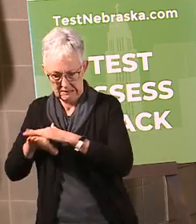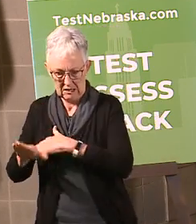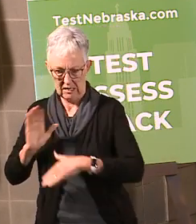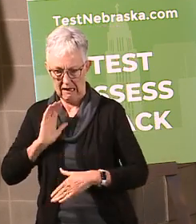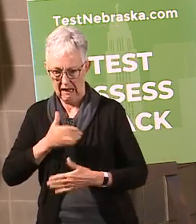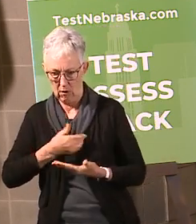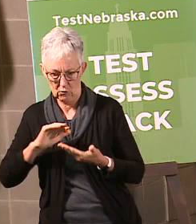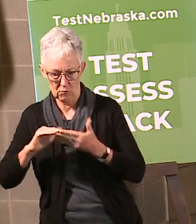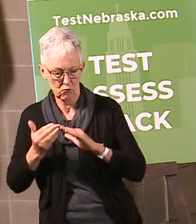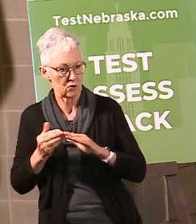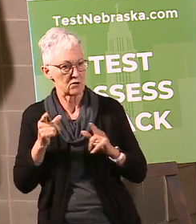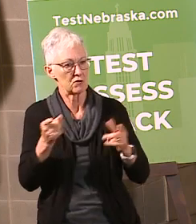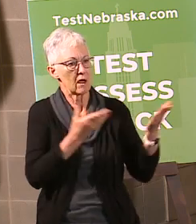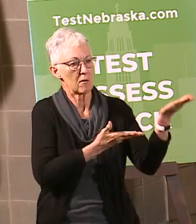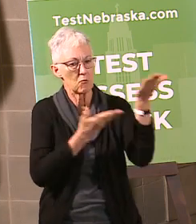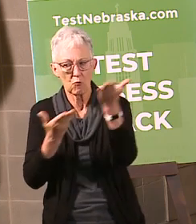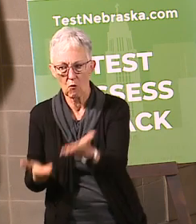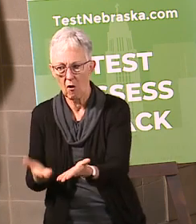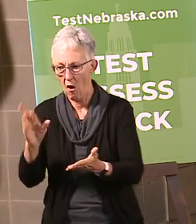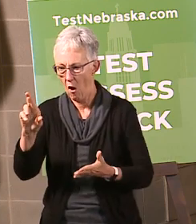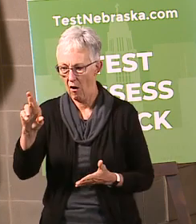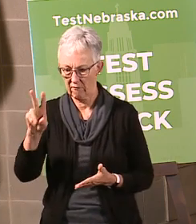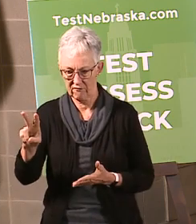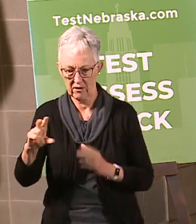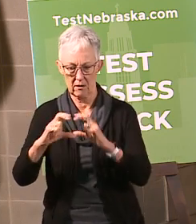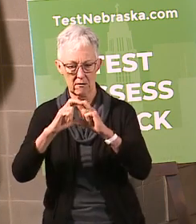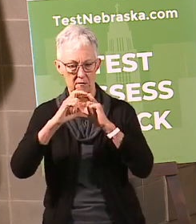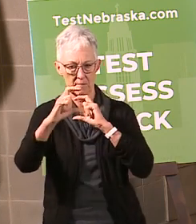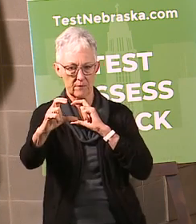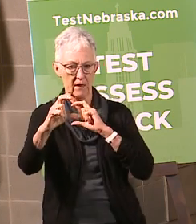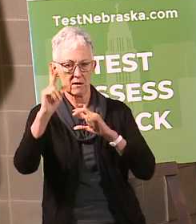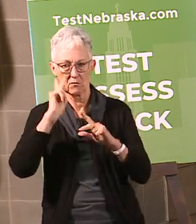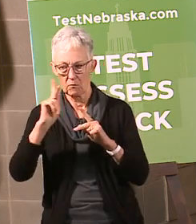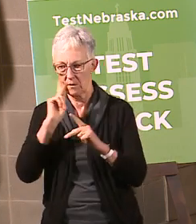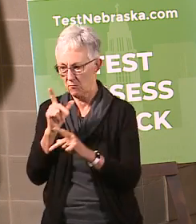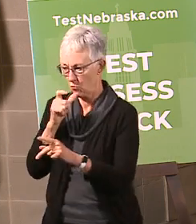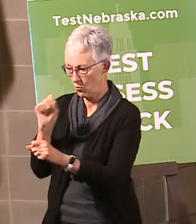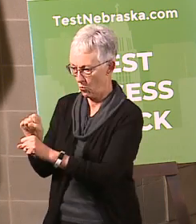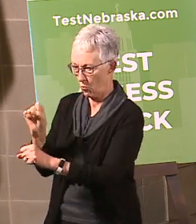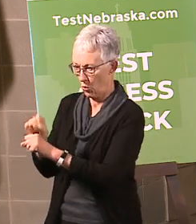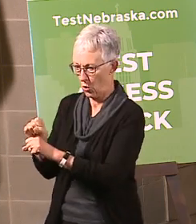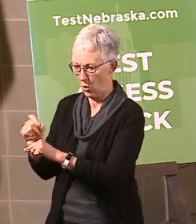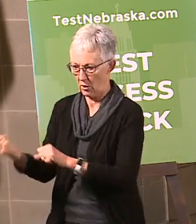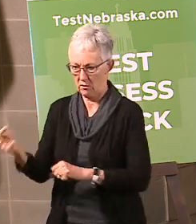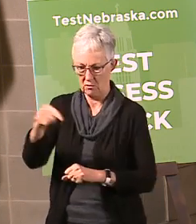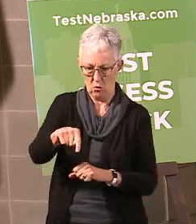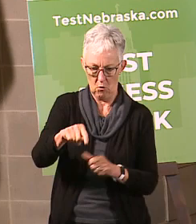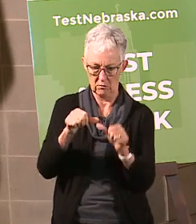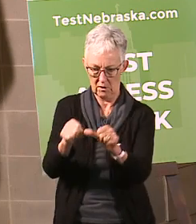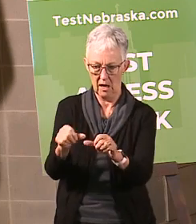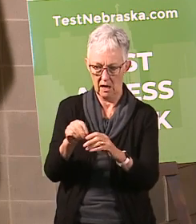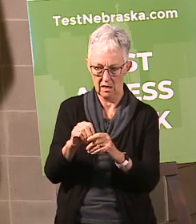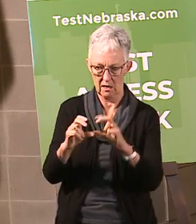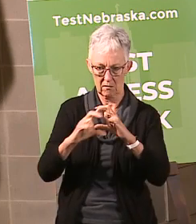know of a facility in northeast Nebraska that stayed there, their entire team, without leaving for well over a month to make sure they did what they could. And then this